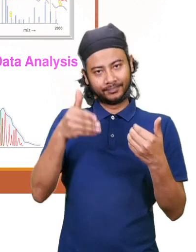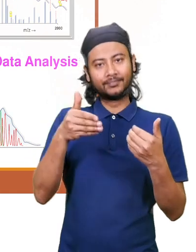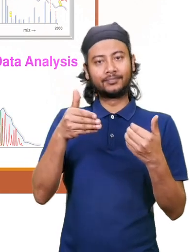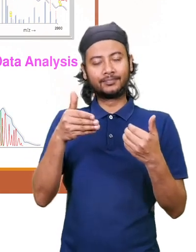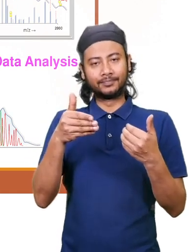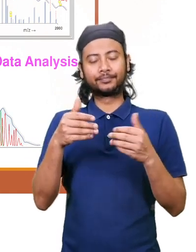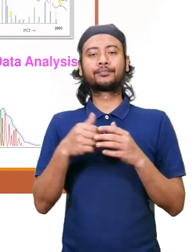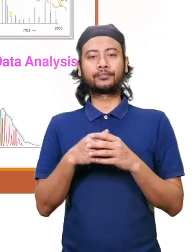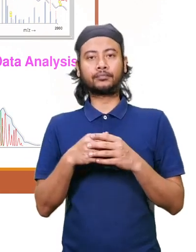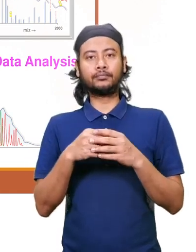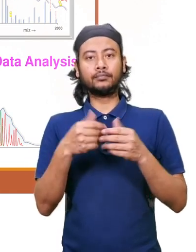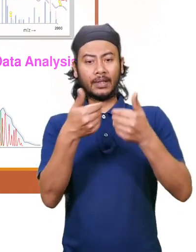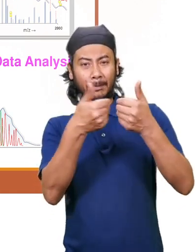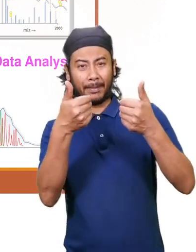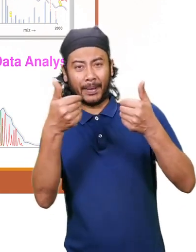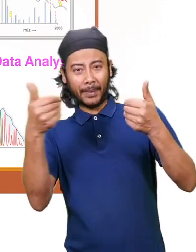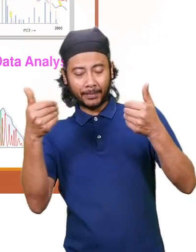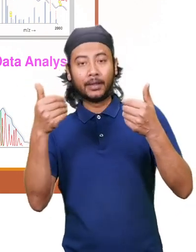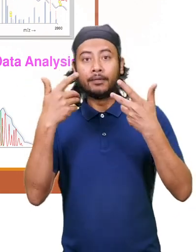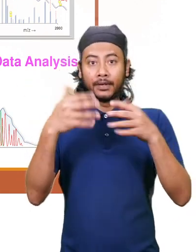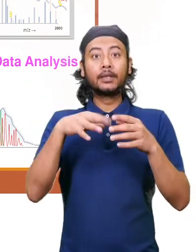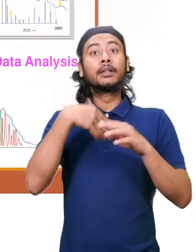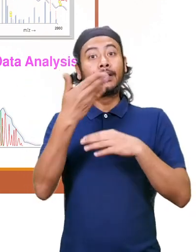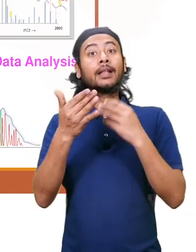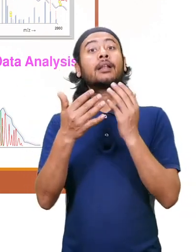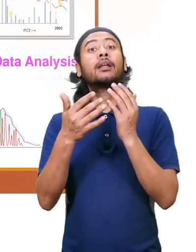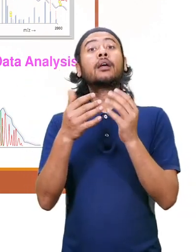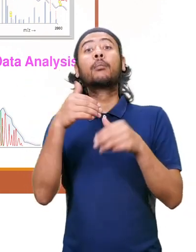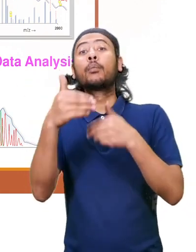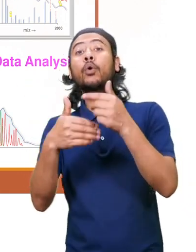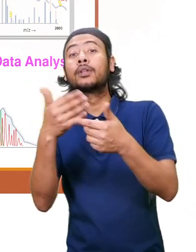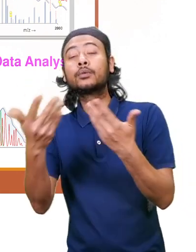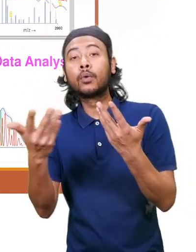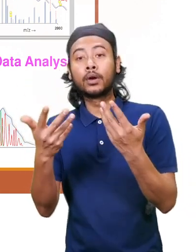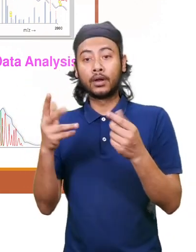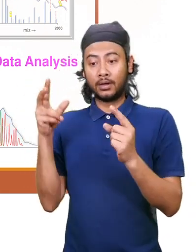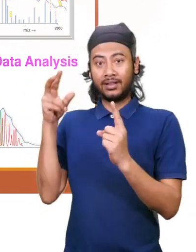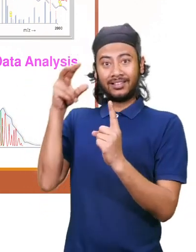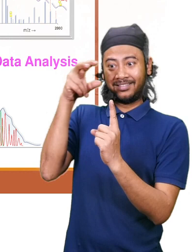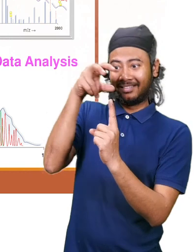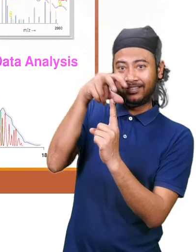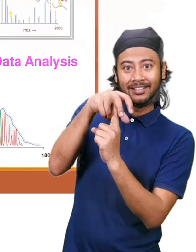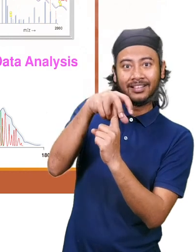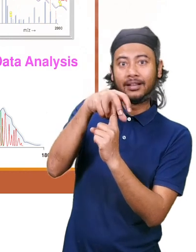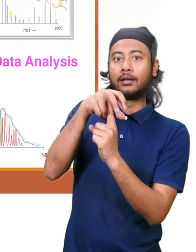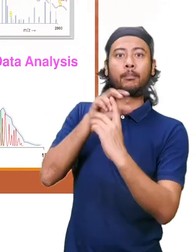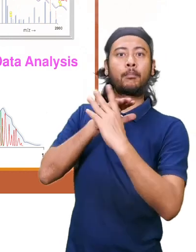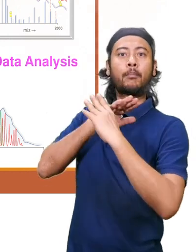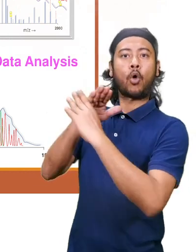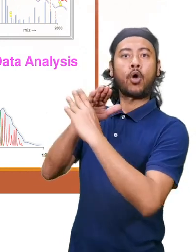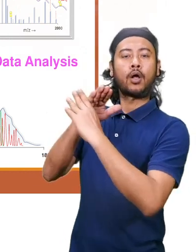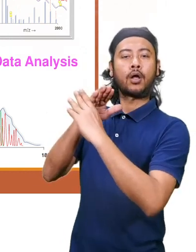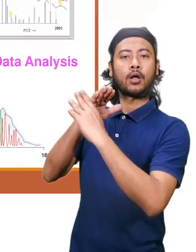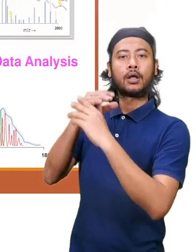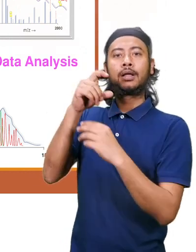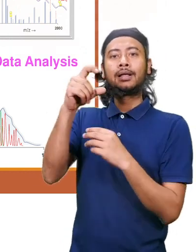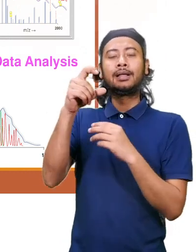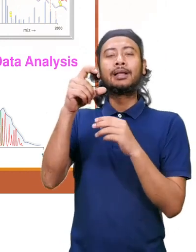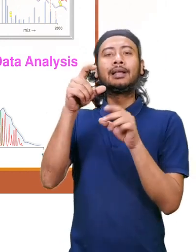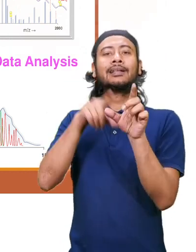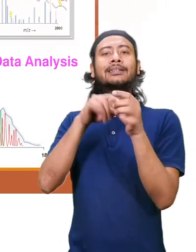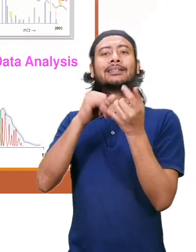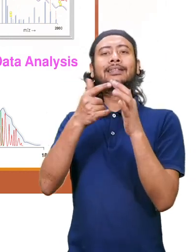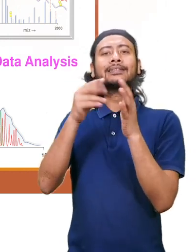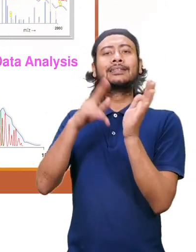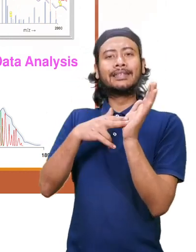proteins from their tertiary or quaternary structure, and alkylation is